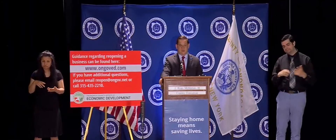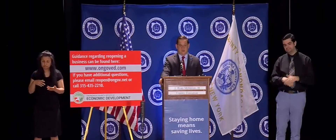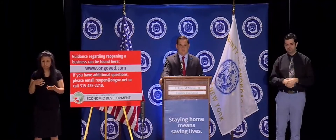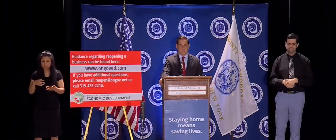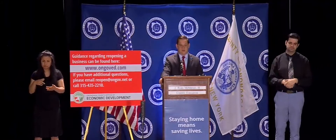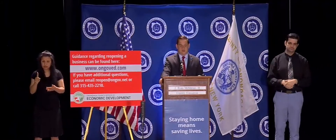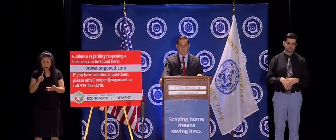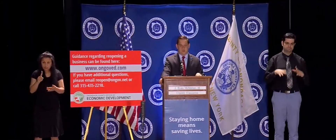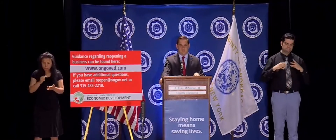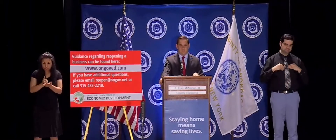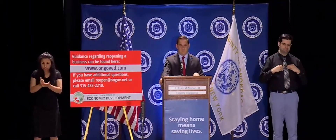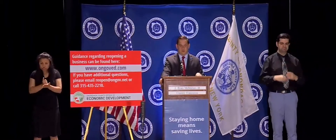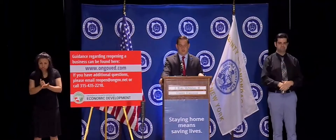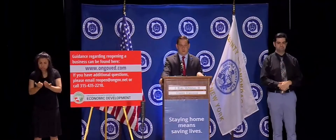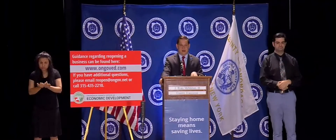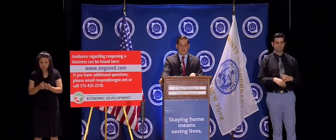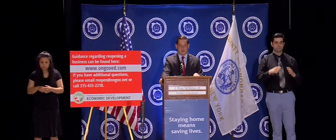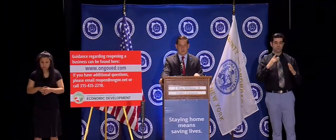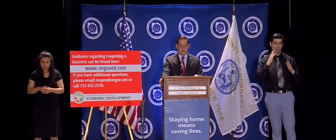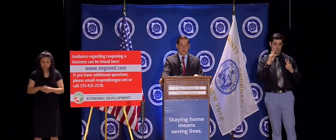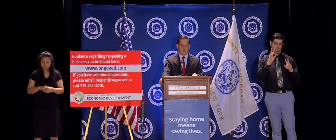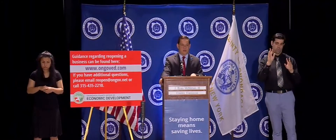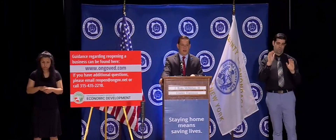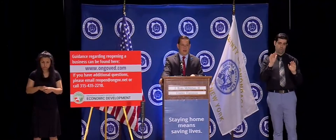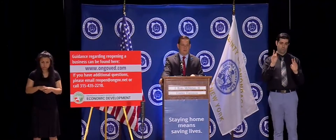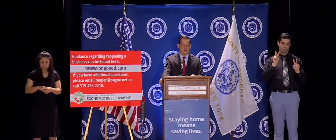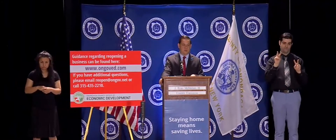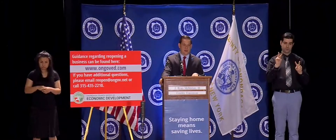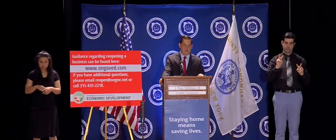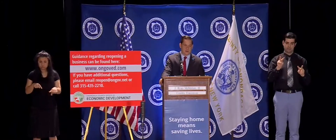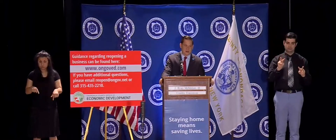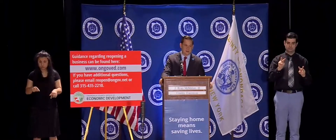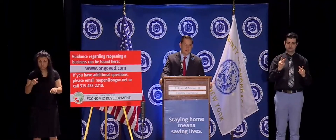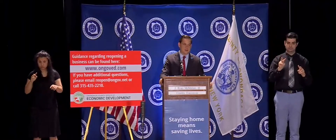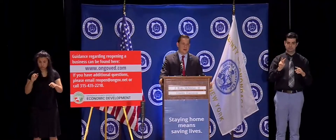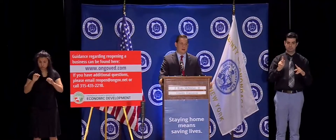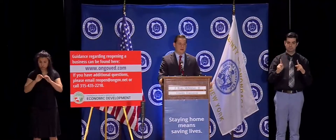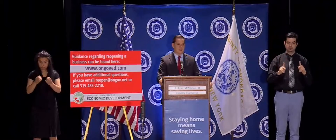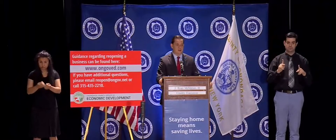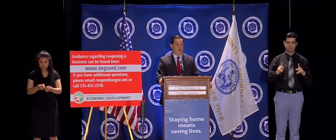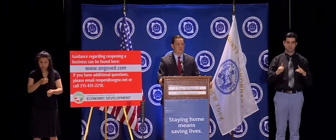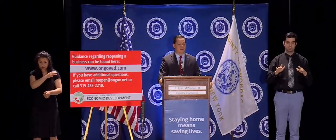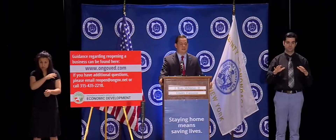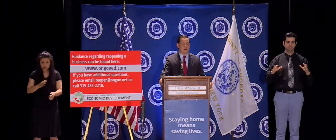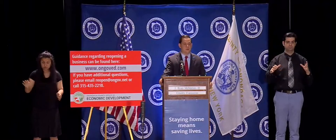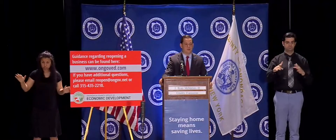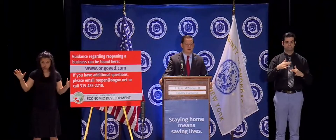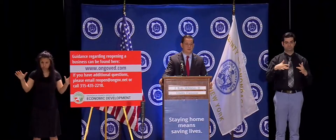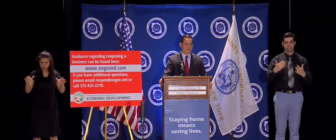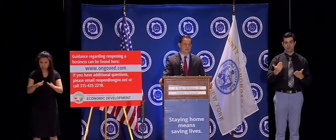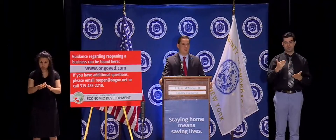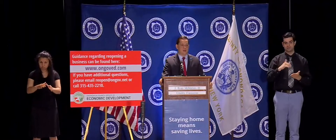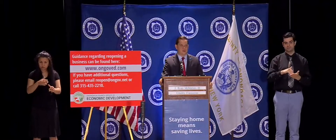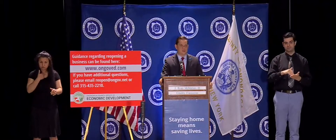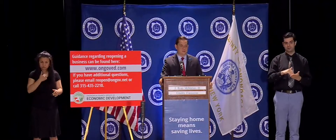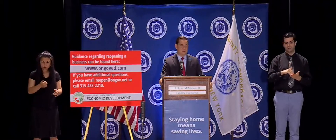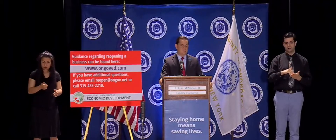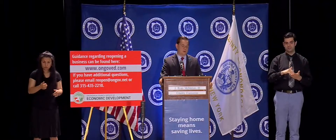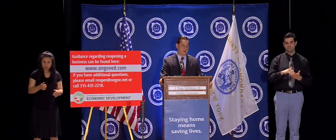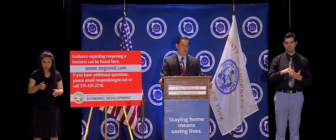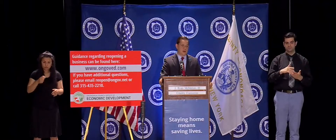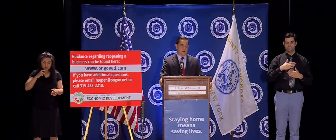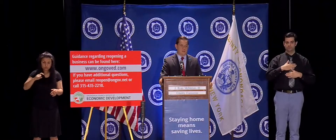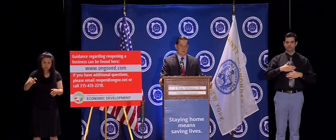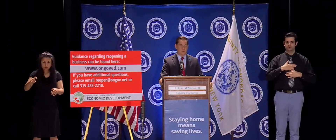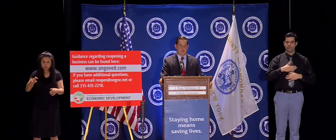virus is we're in a spot as a community where we can have people together again at a venue like the amphitheater in August or